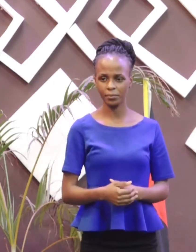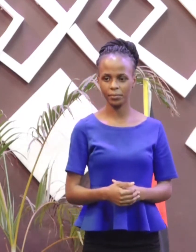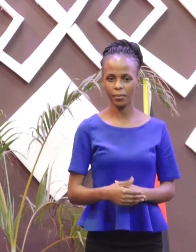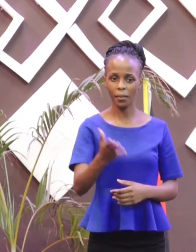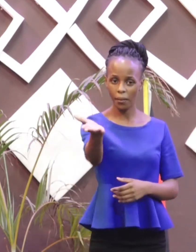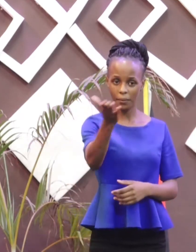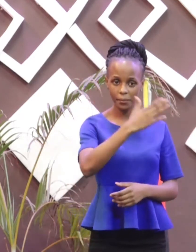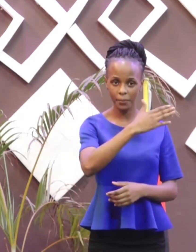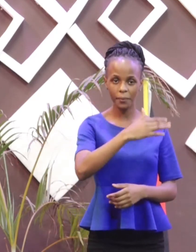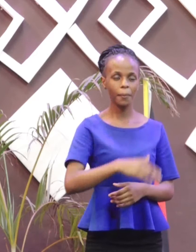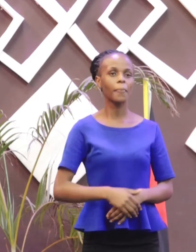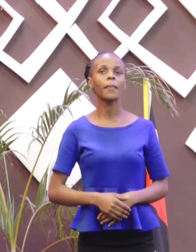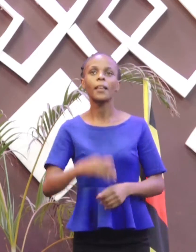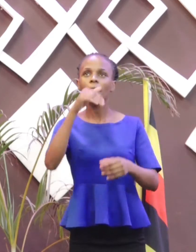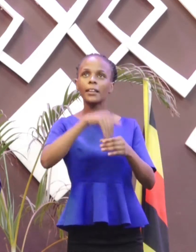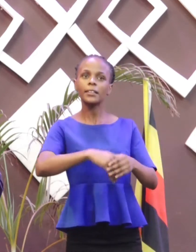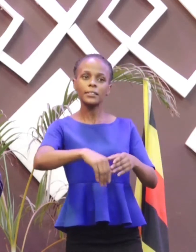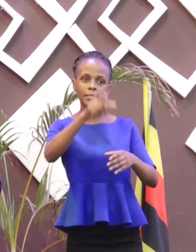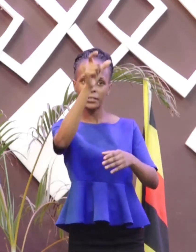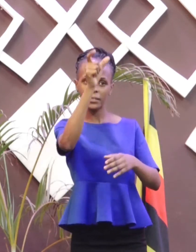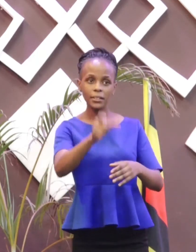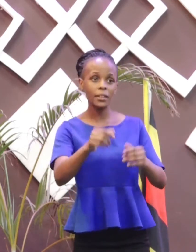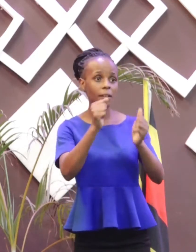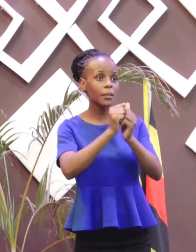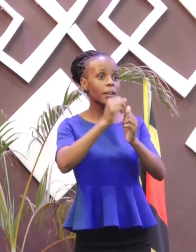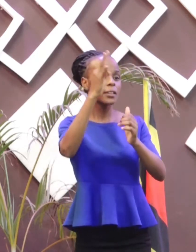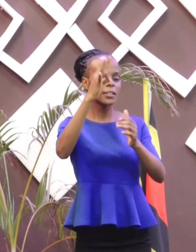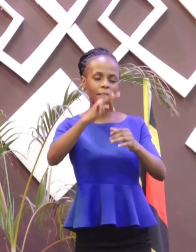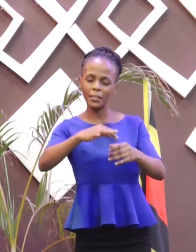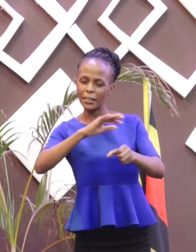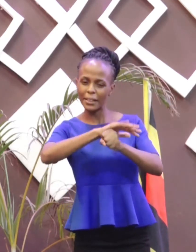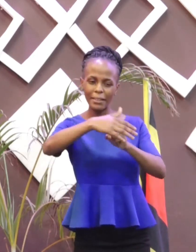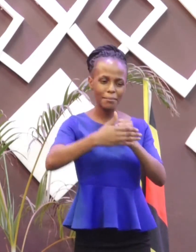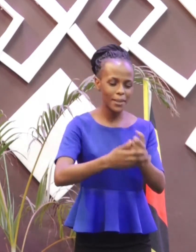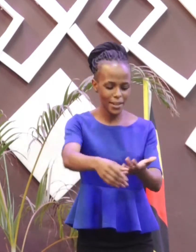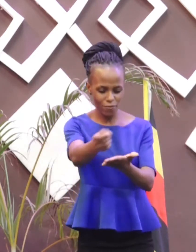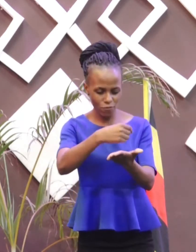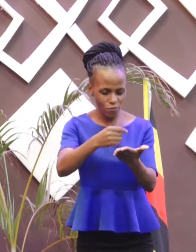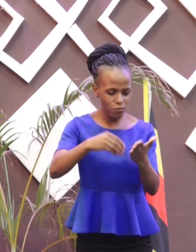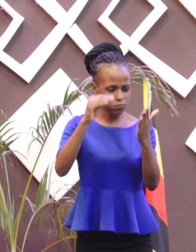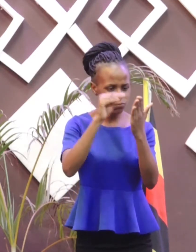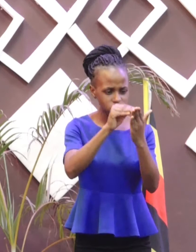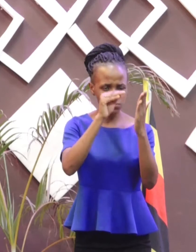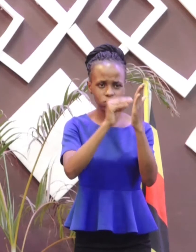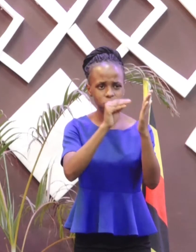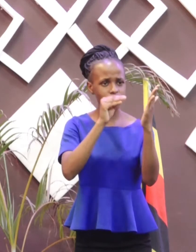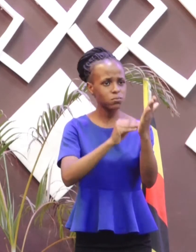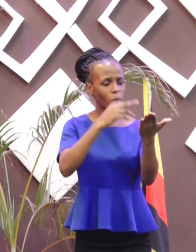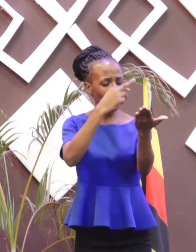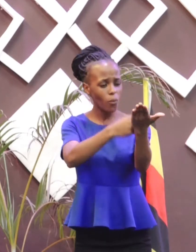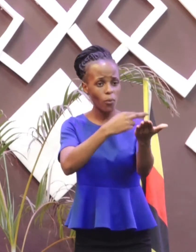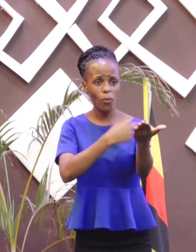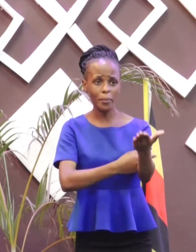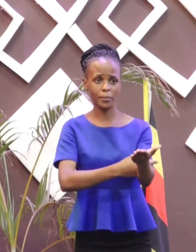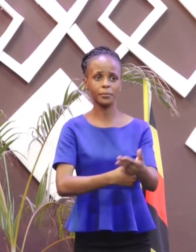ne bakomawo. In chapter 13, the Bible says they brought a report. Mu ssula ya 13, Bible egamba nti